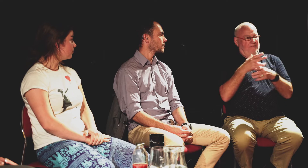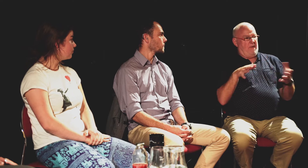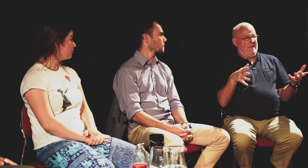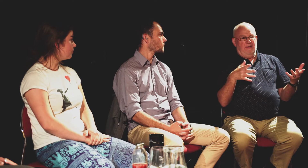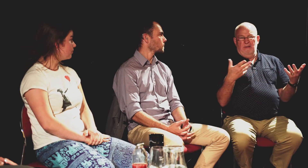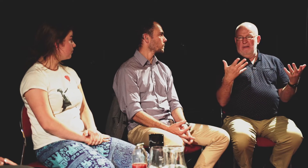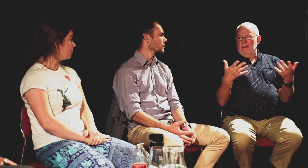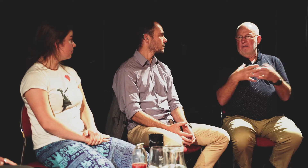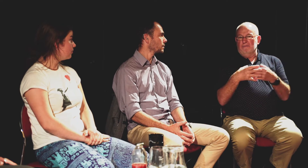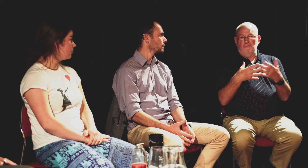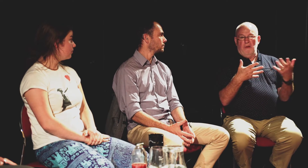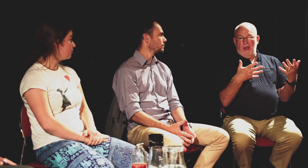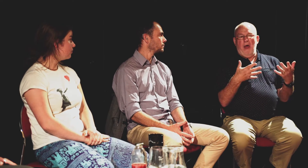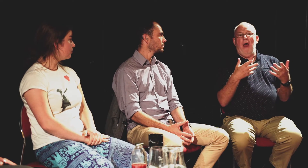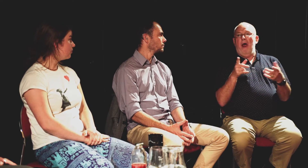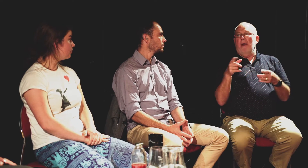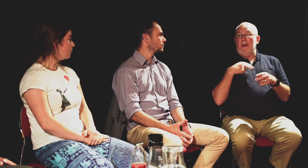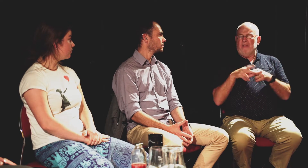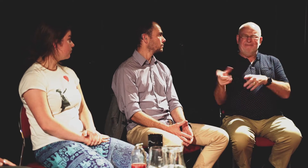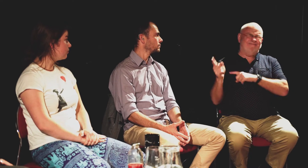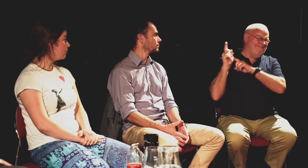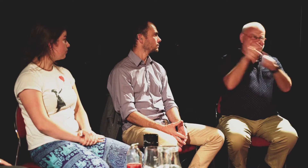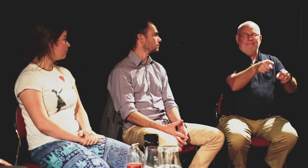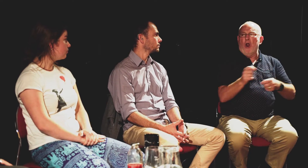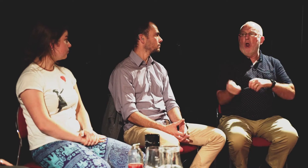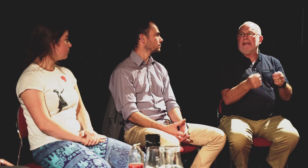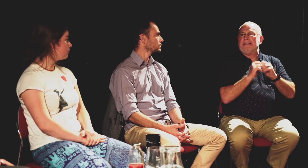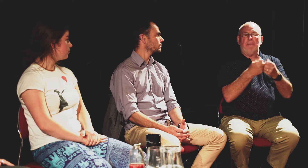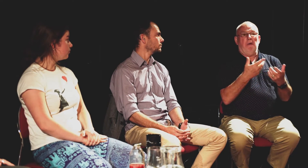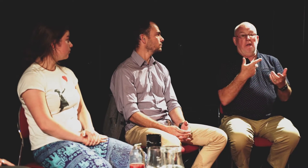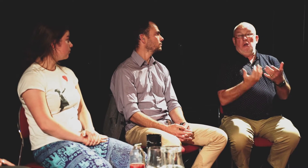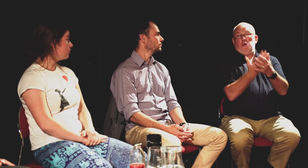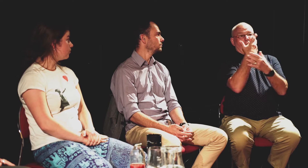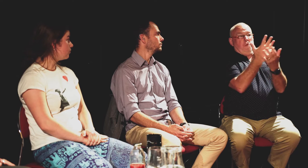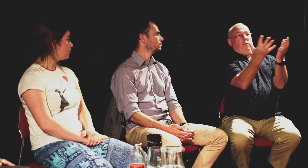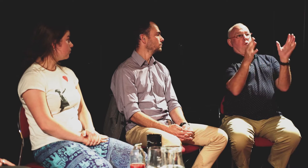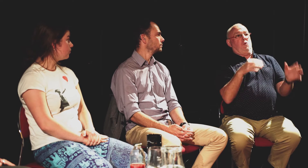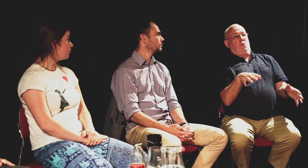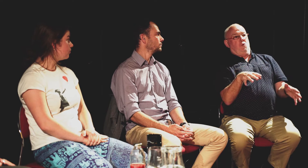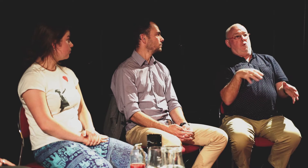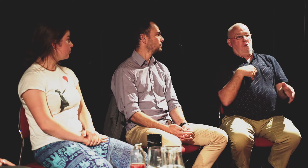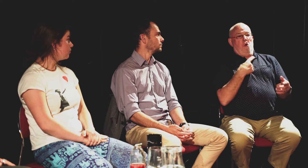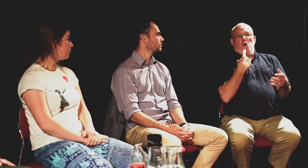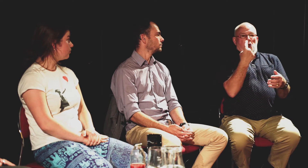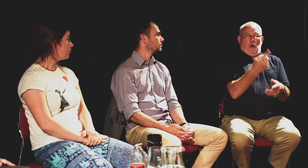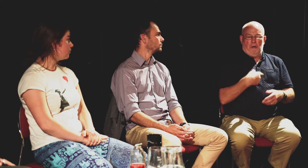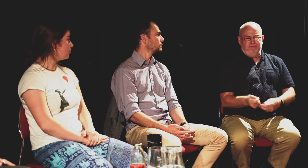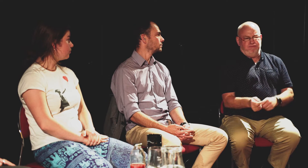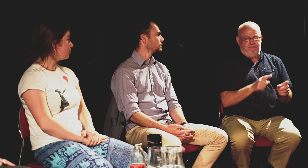in Wellington. When we had the whole deaf team, it was fine, but my dad said to me, you need to be part of the hockey team, and it was all hearing people. I was the only